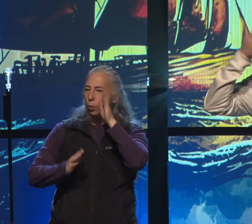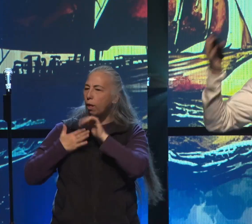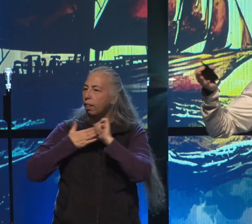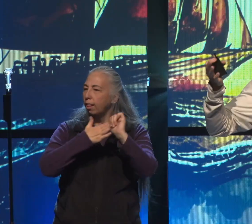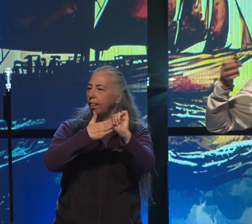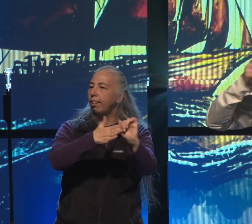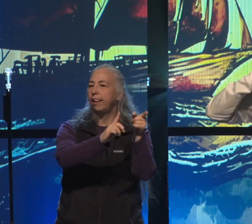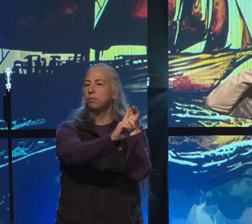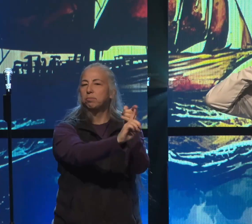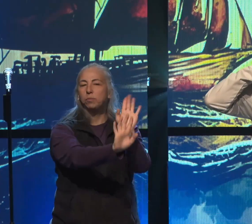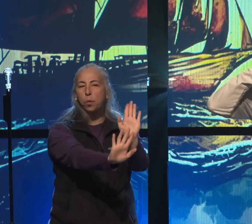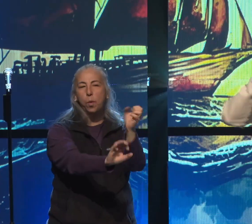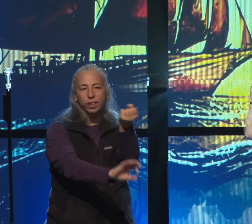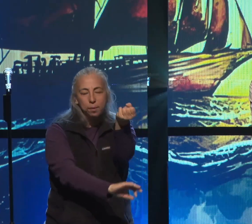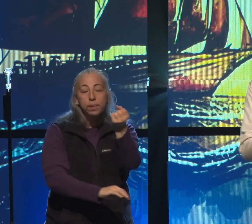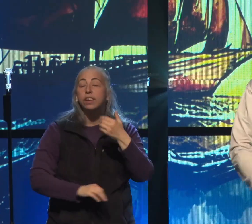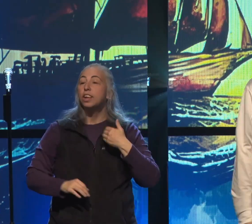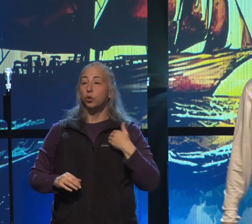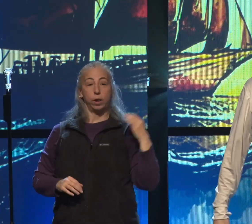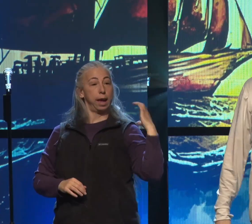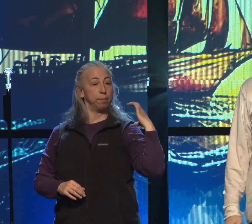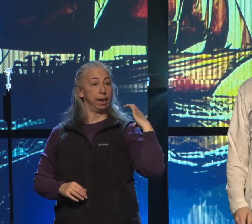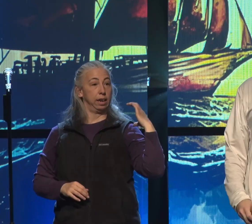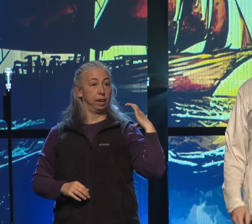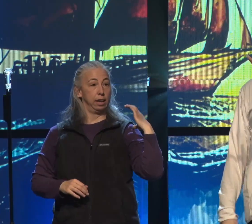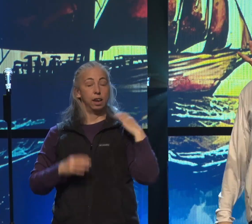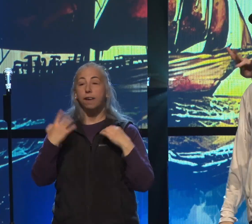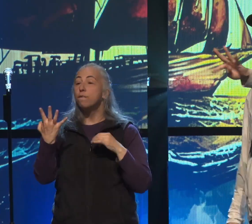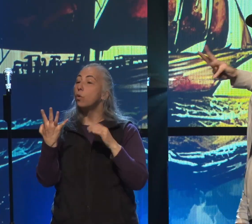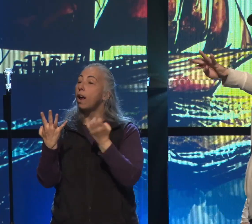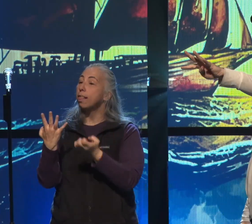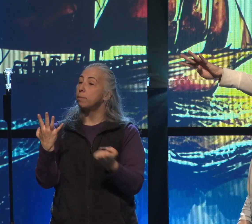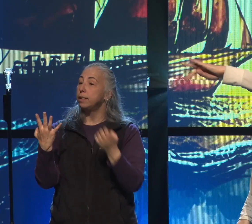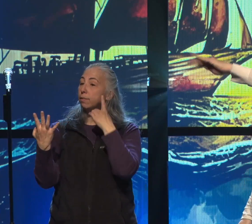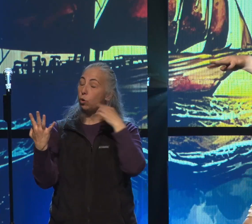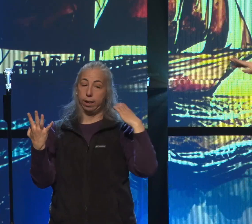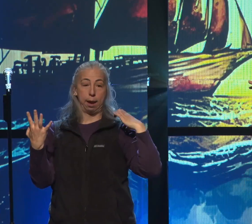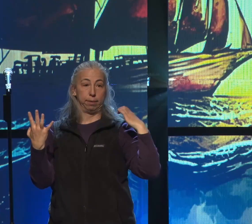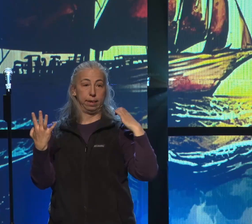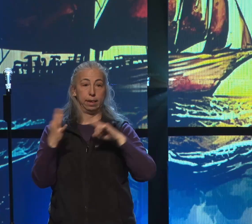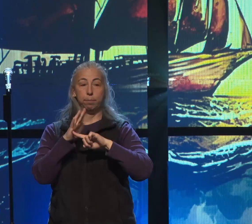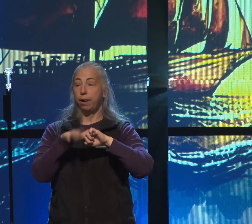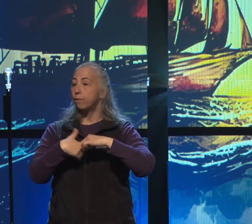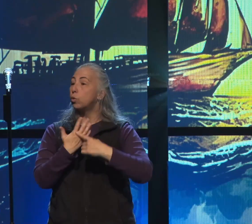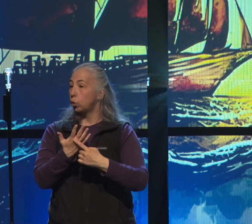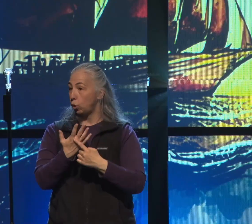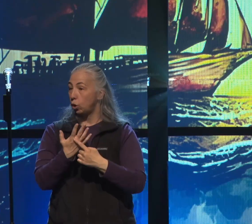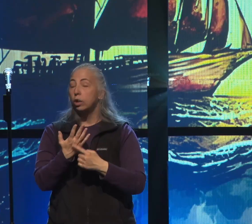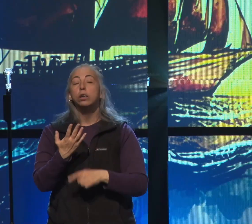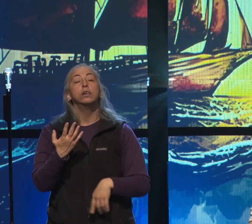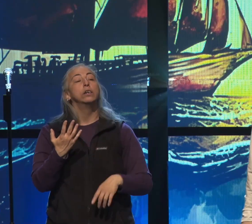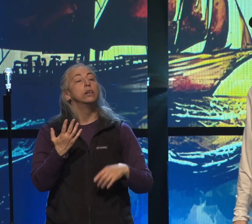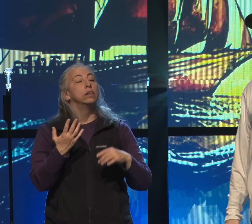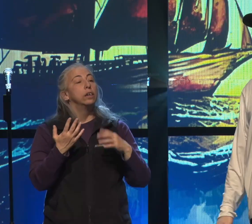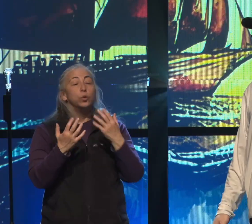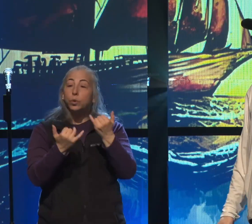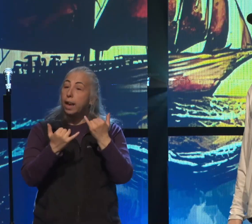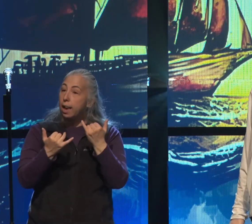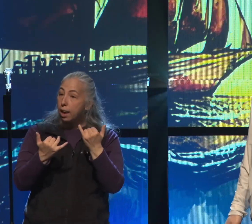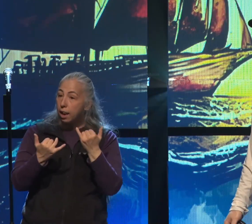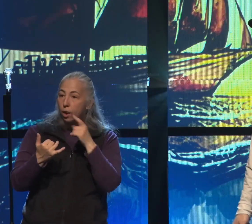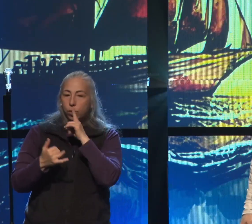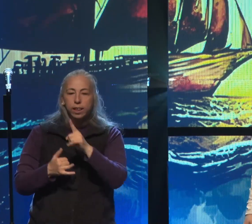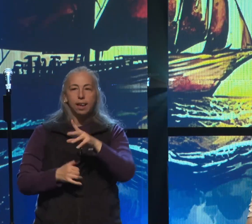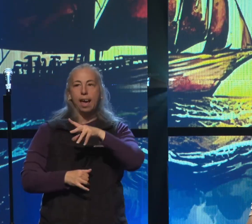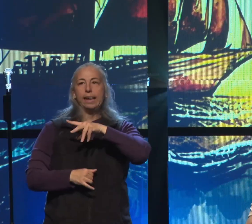whole series, right? So we have the captain metaphor, and there's 4 elements to the captain. And today is really about